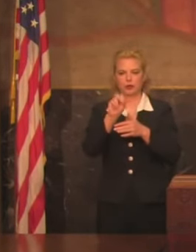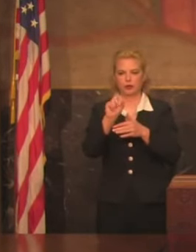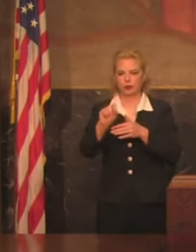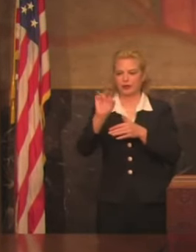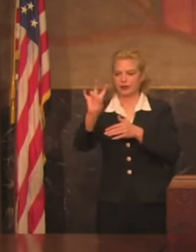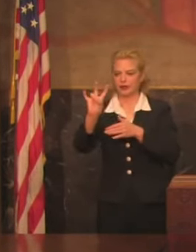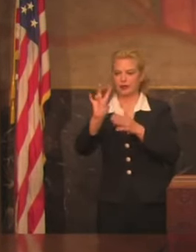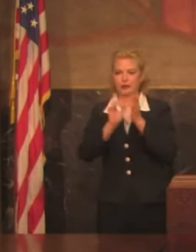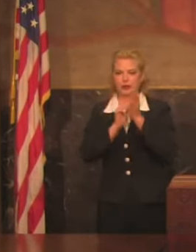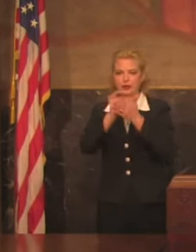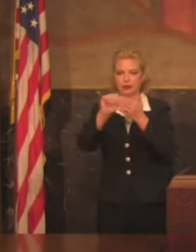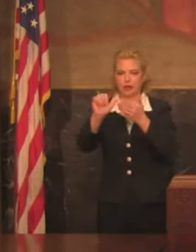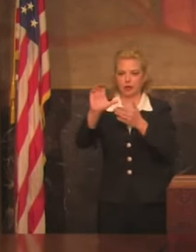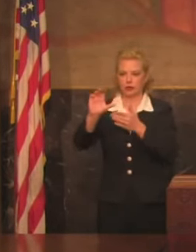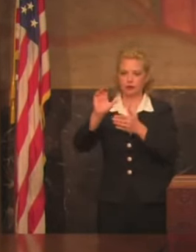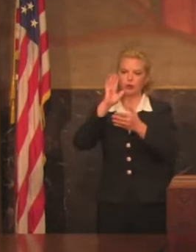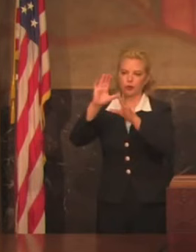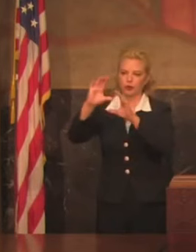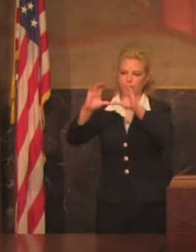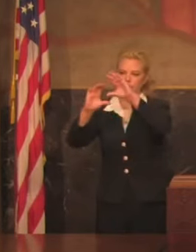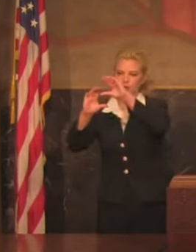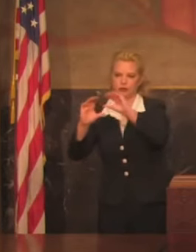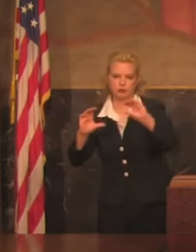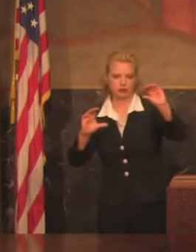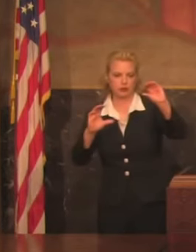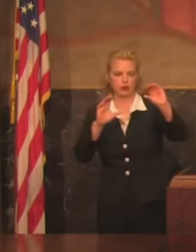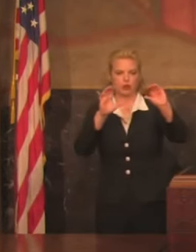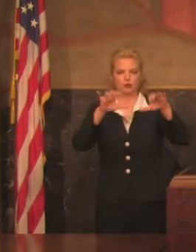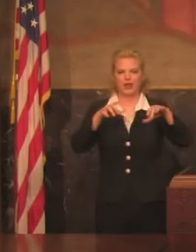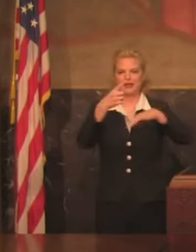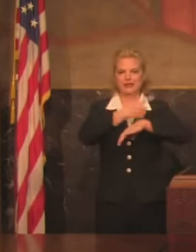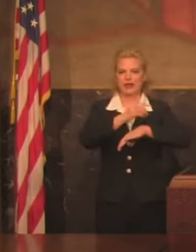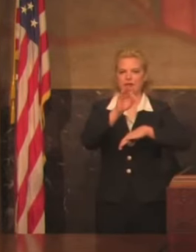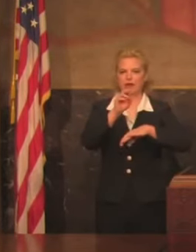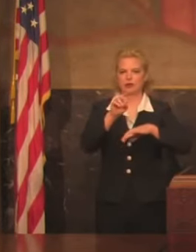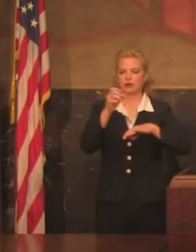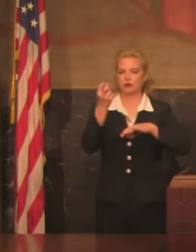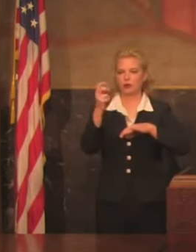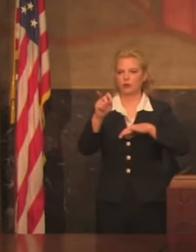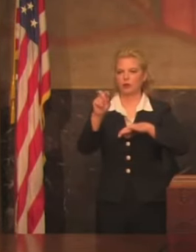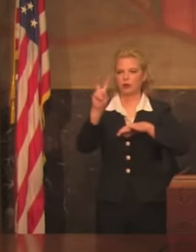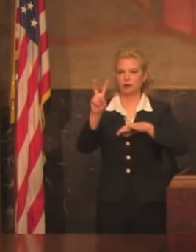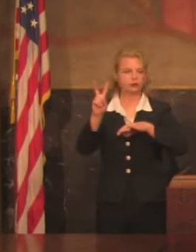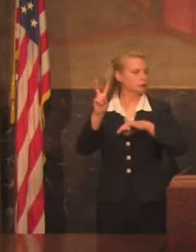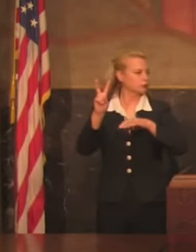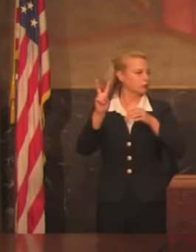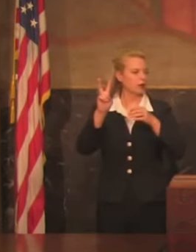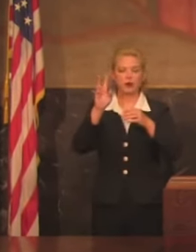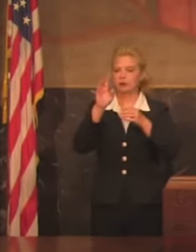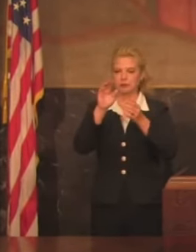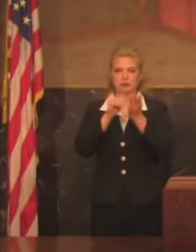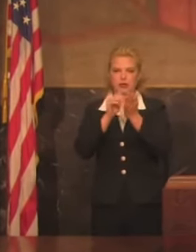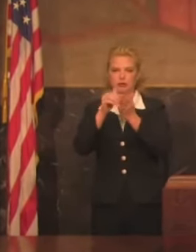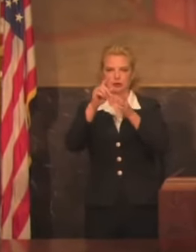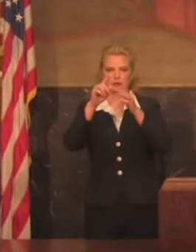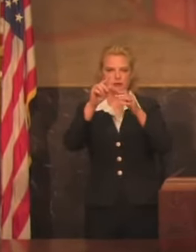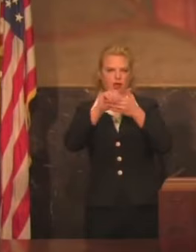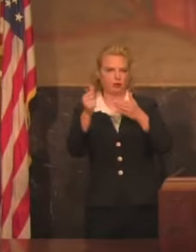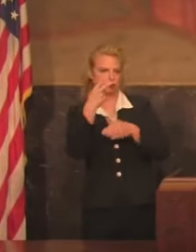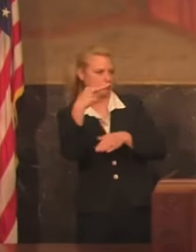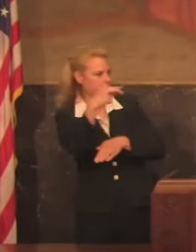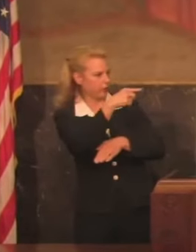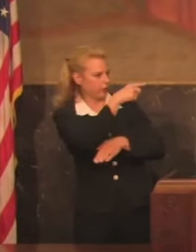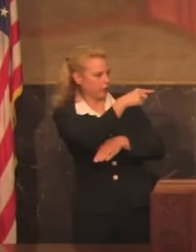million to go towards the rainy day fund. $12.2 million will go towards the unfunded accrued liability in